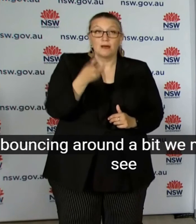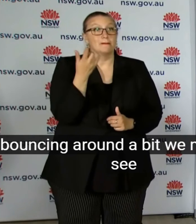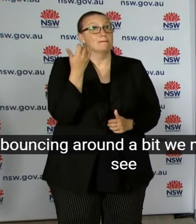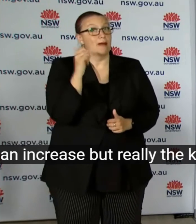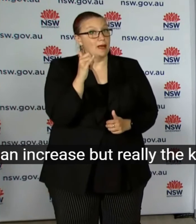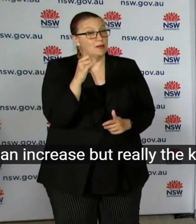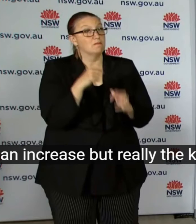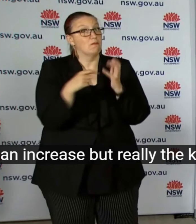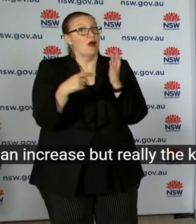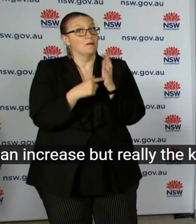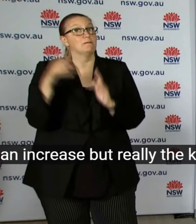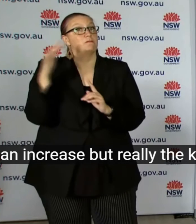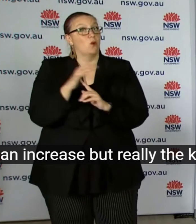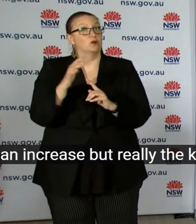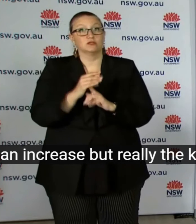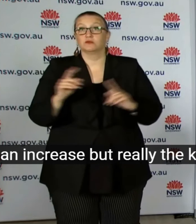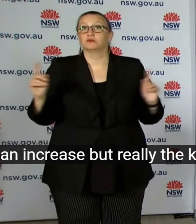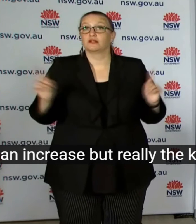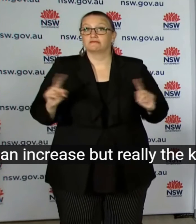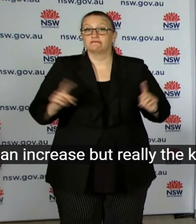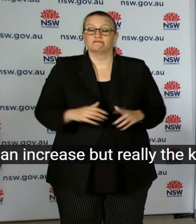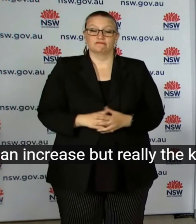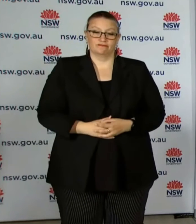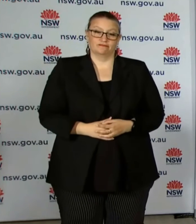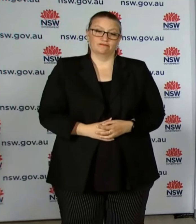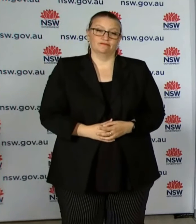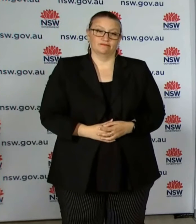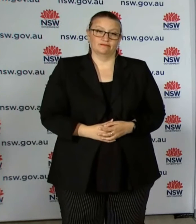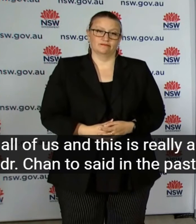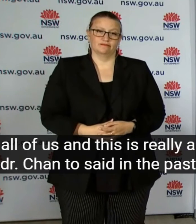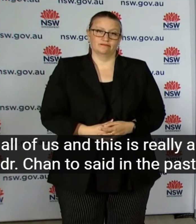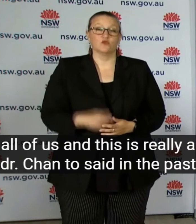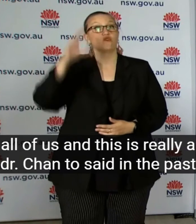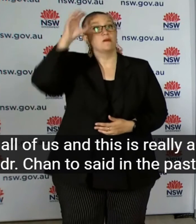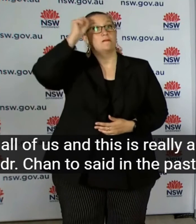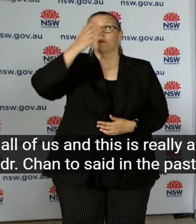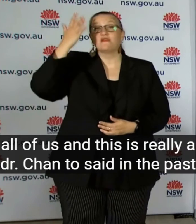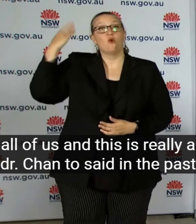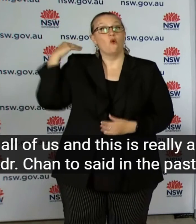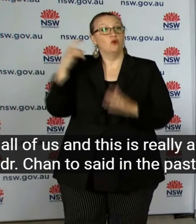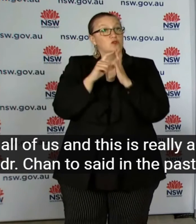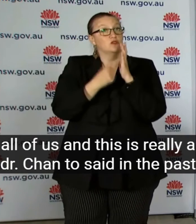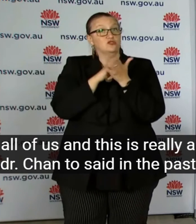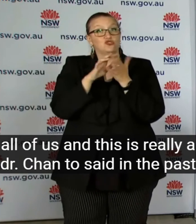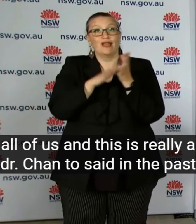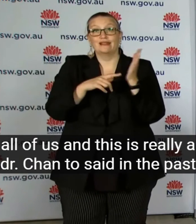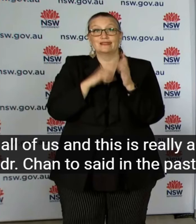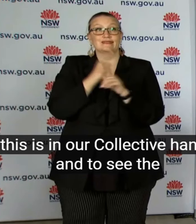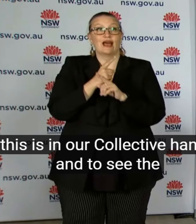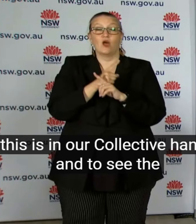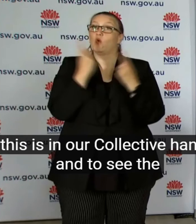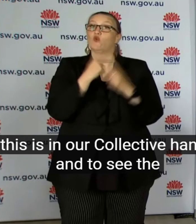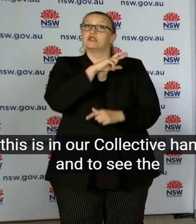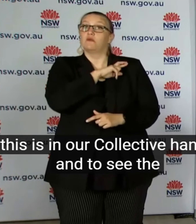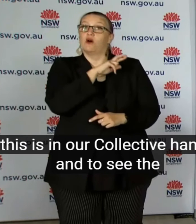us, and this is really, as Dr. Chant has said in the past, this is in our collective hands. And to see the numbers continue